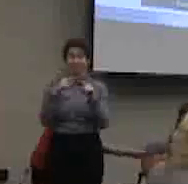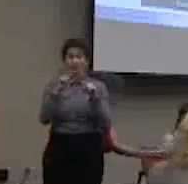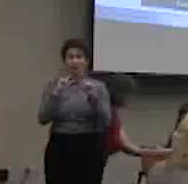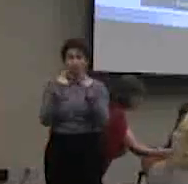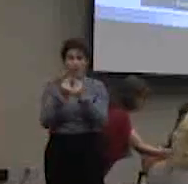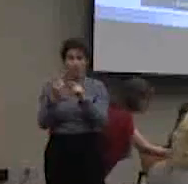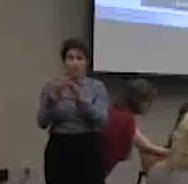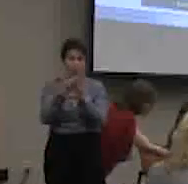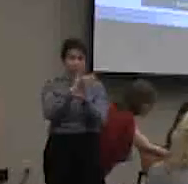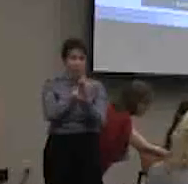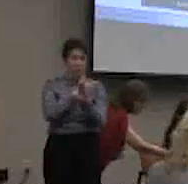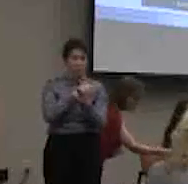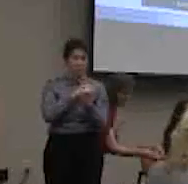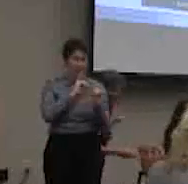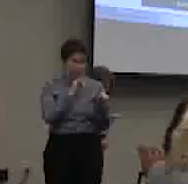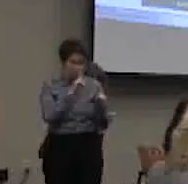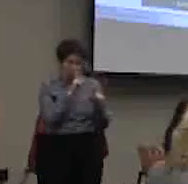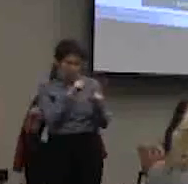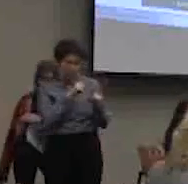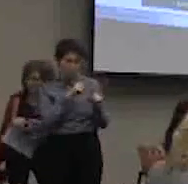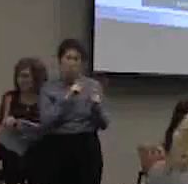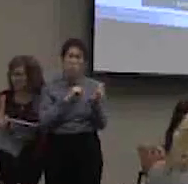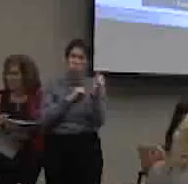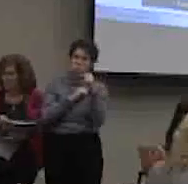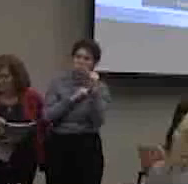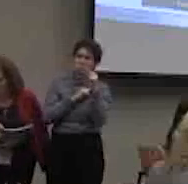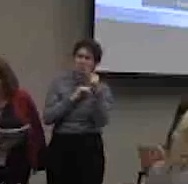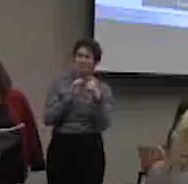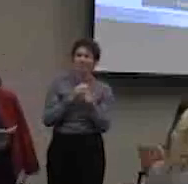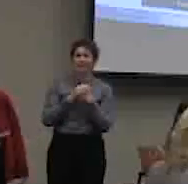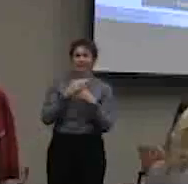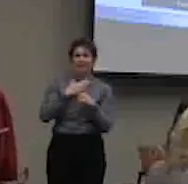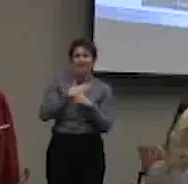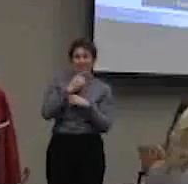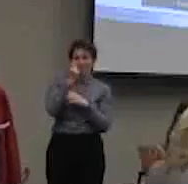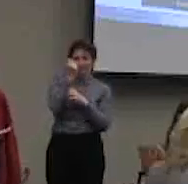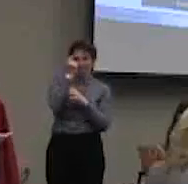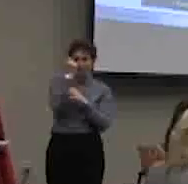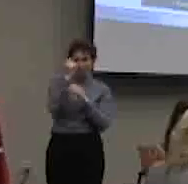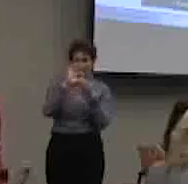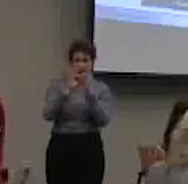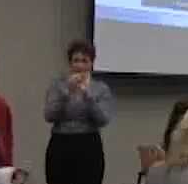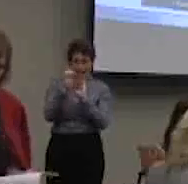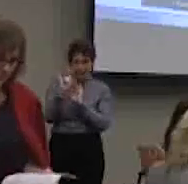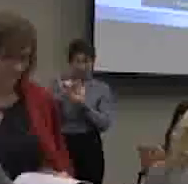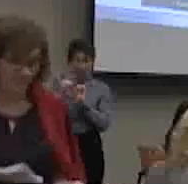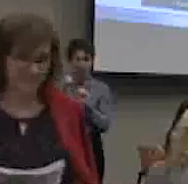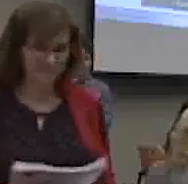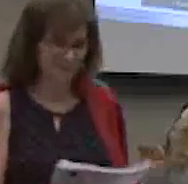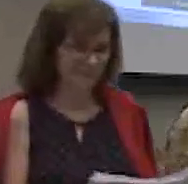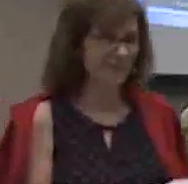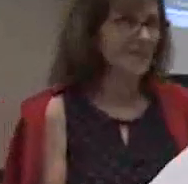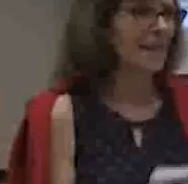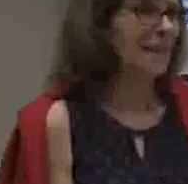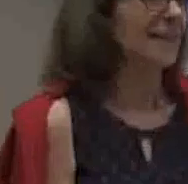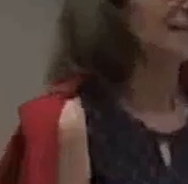does. My interpretation of this, I should have said my name is Alan Young, I'm a type 3 facility in